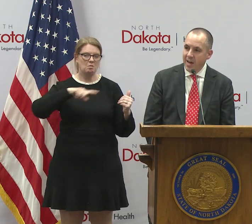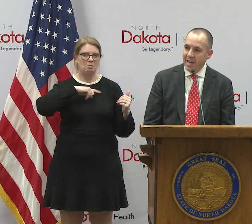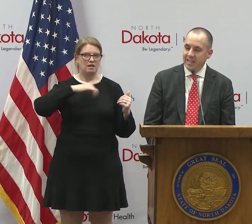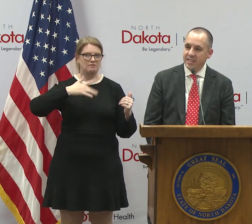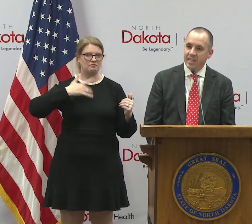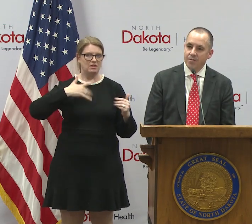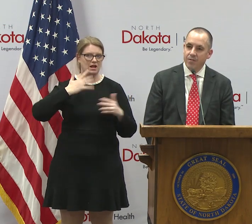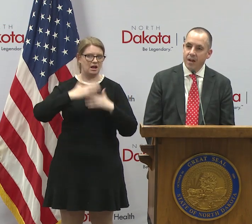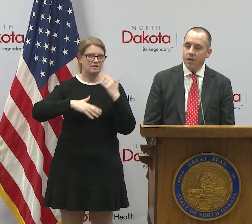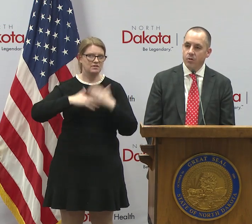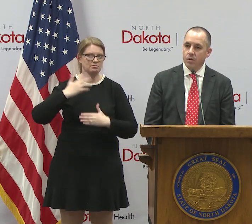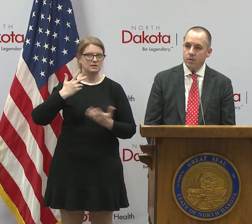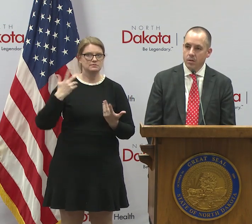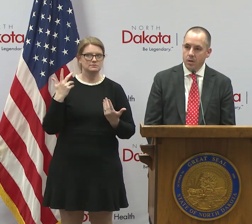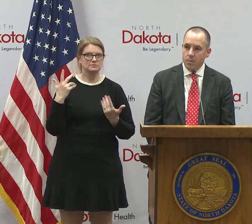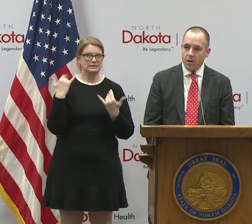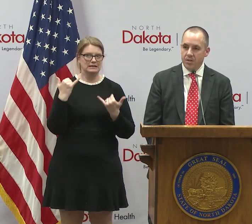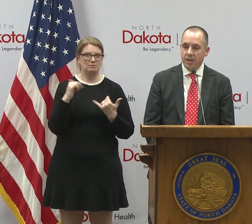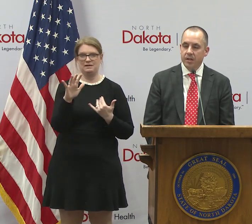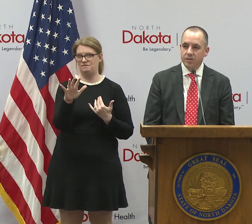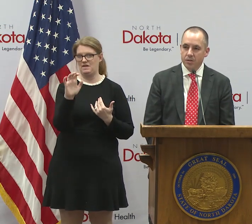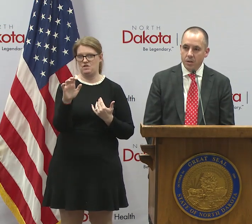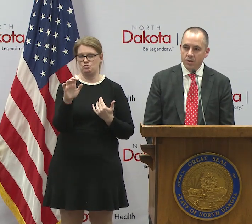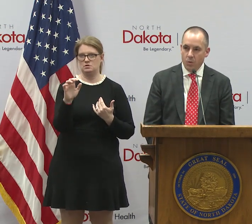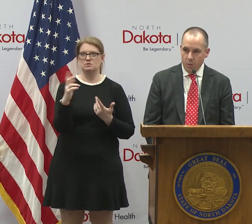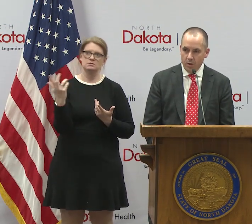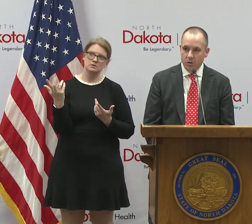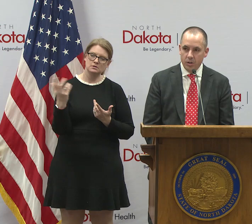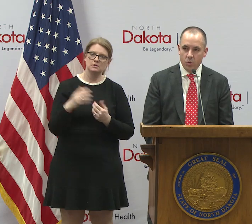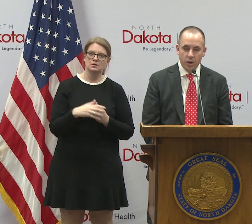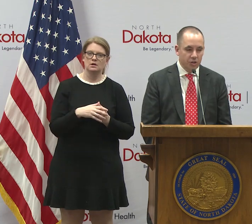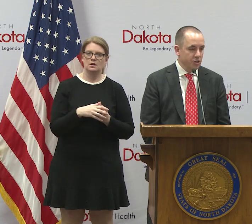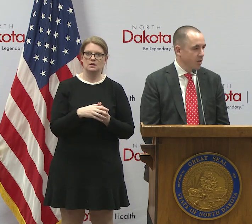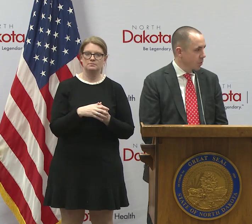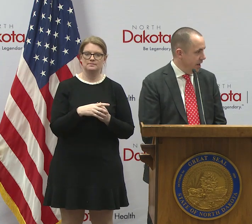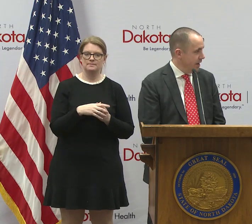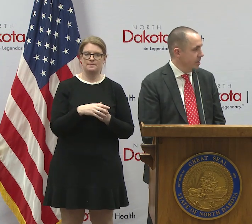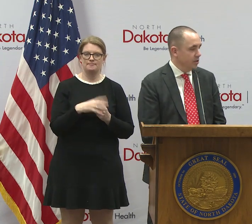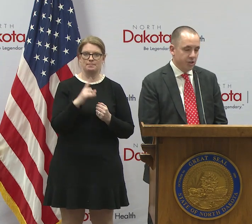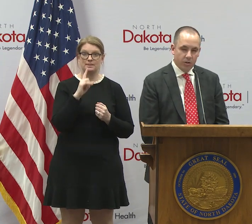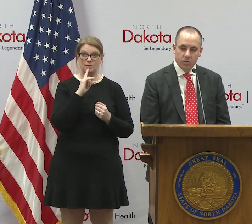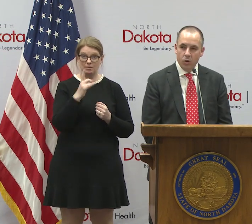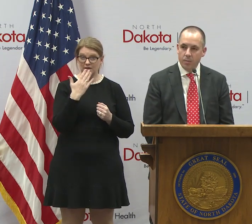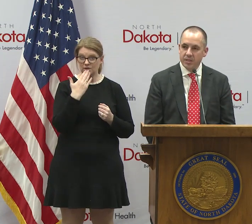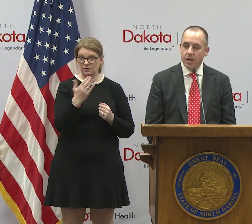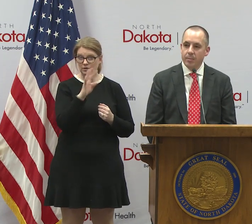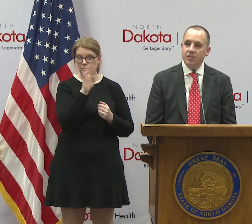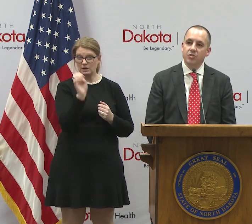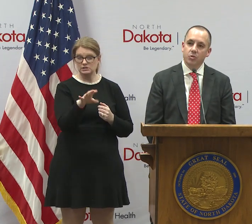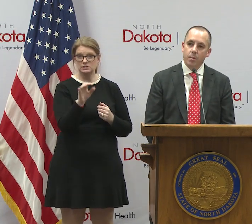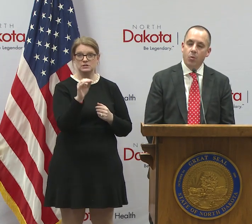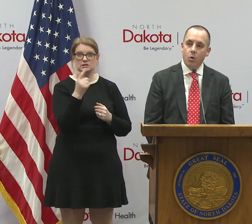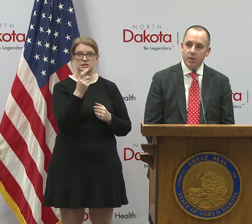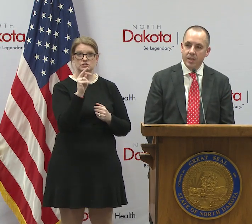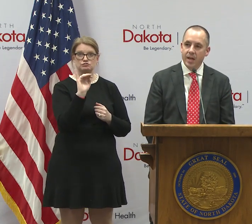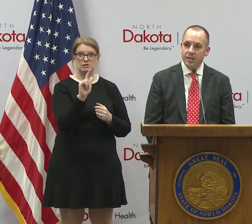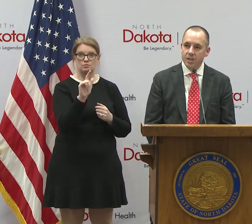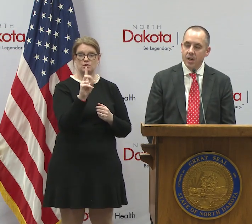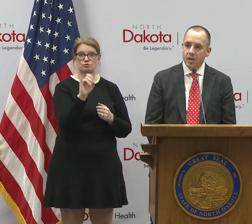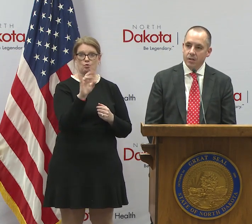we're at least at 500, but I think it's the real good question why General Dohrmann's comments are so